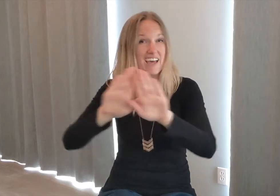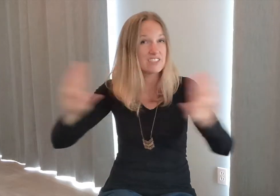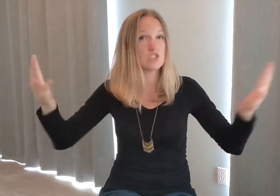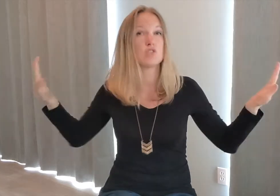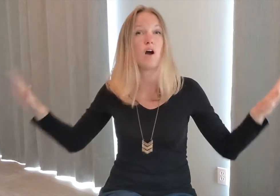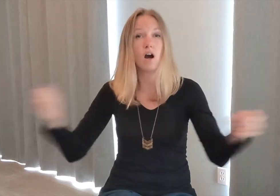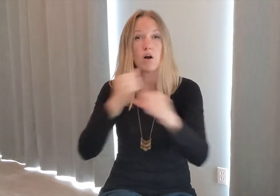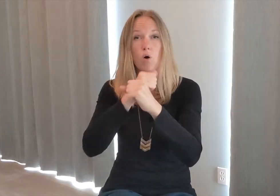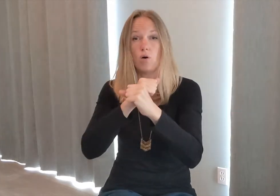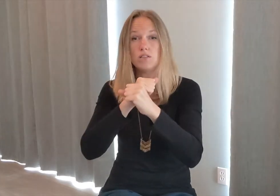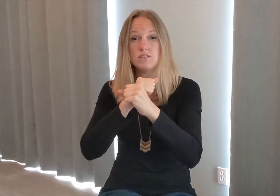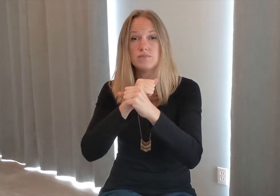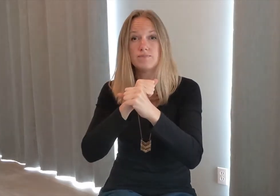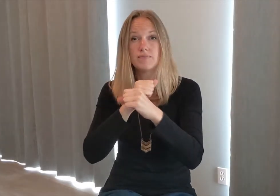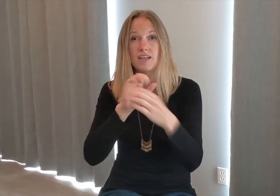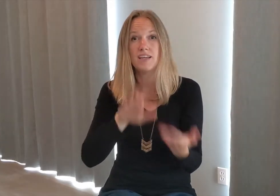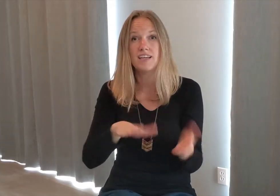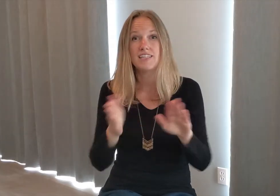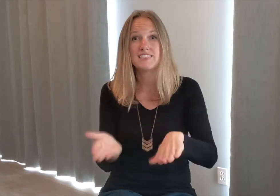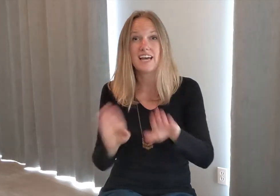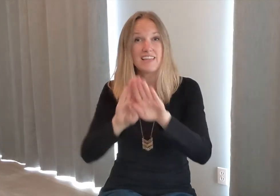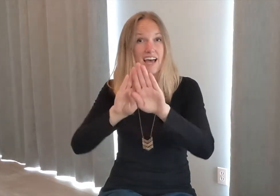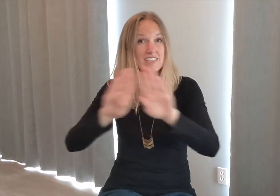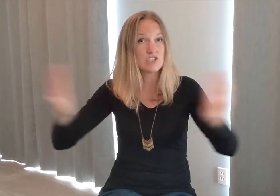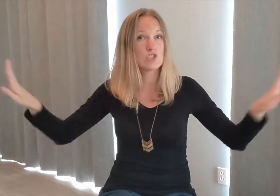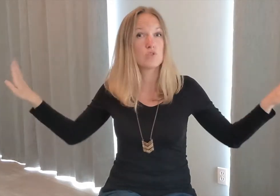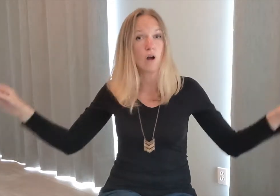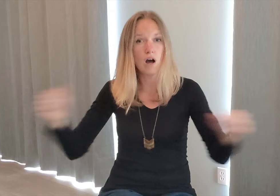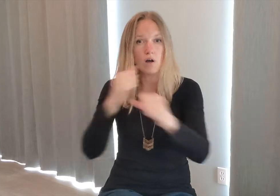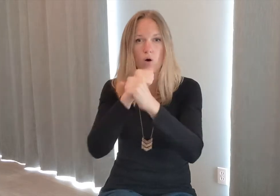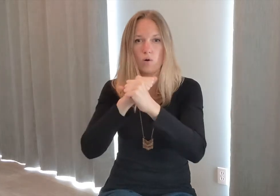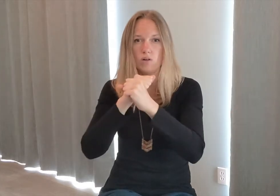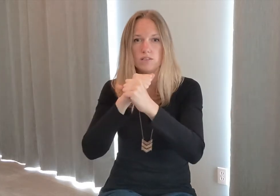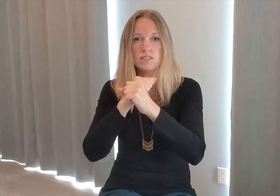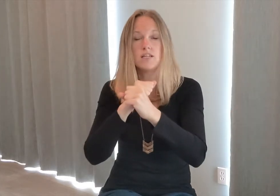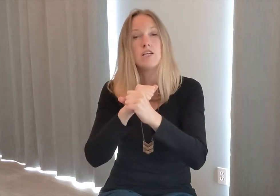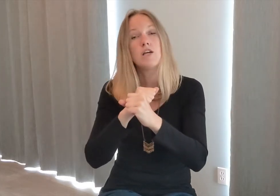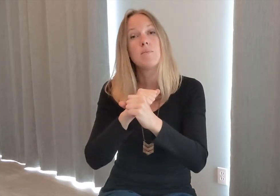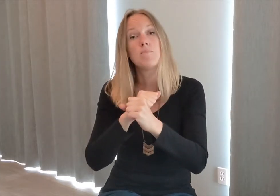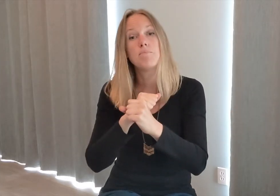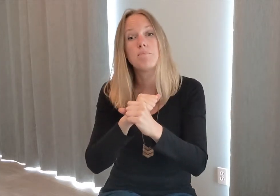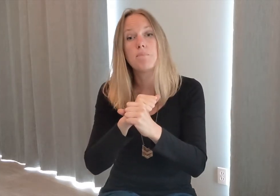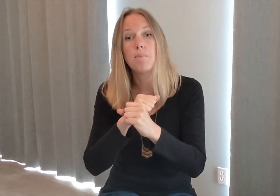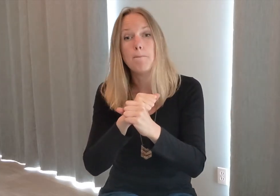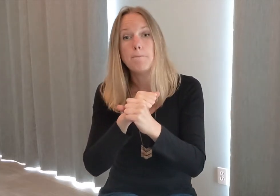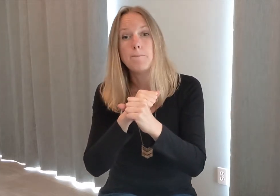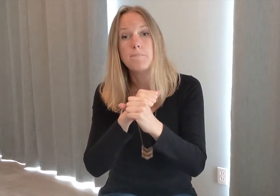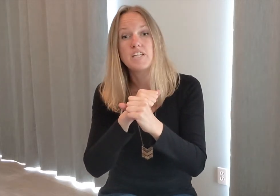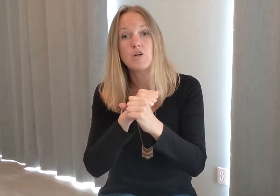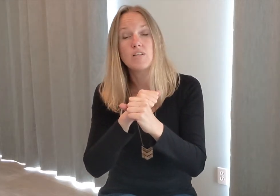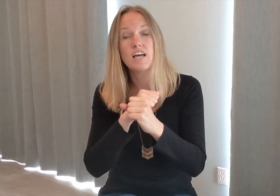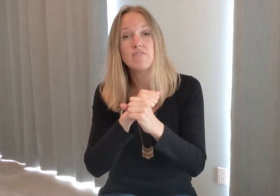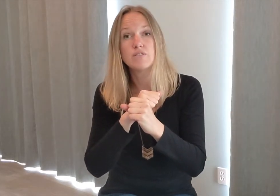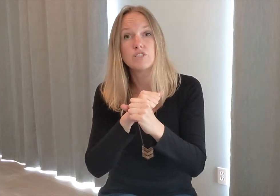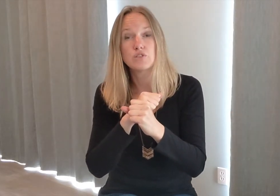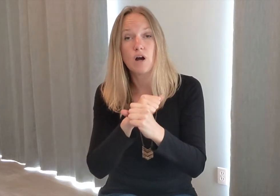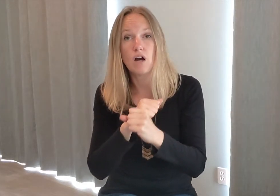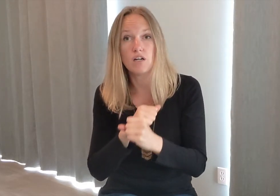a stronghold. Death had a stronghold, but your life was